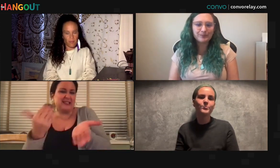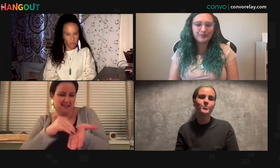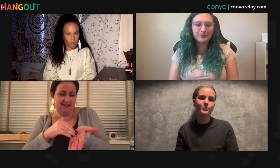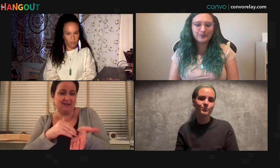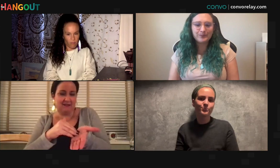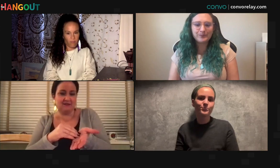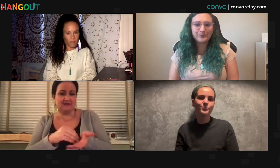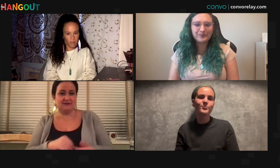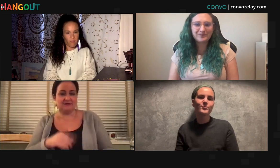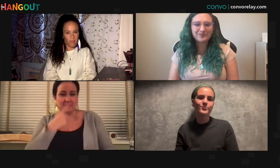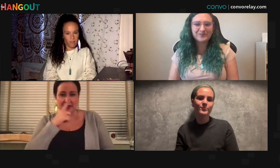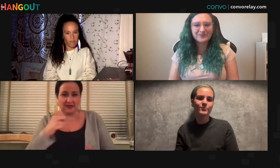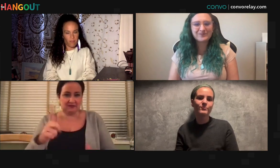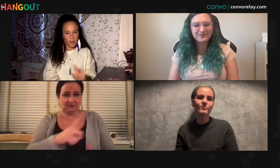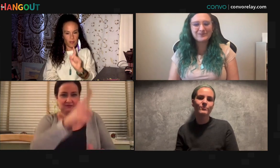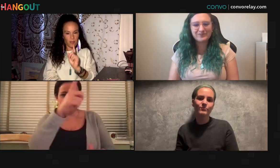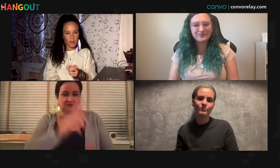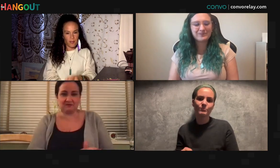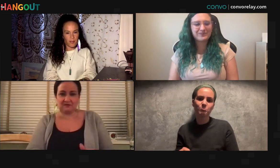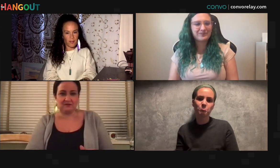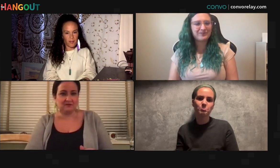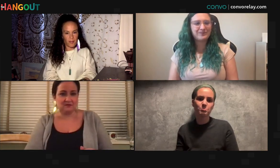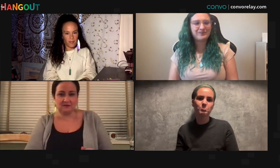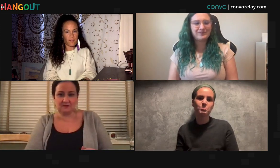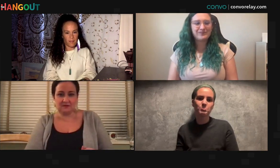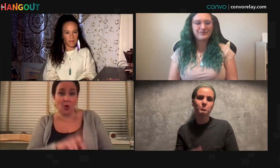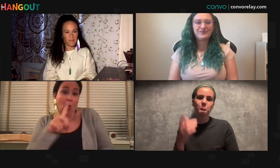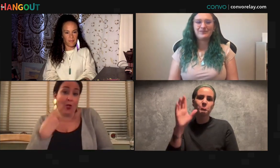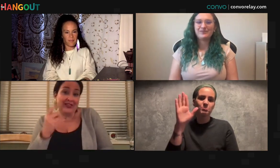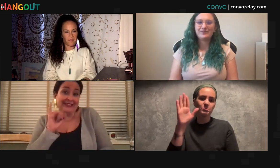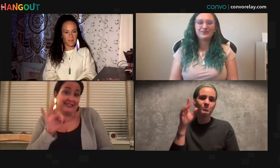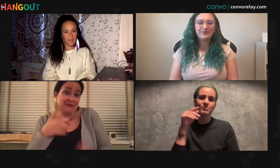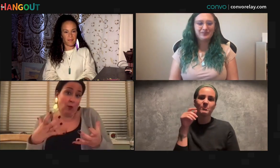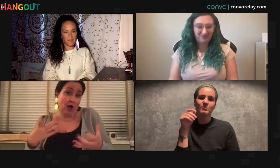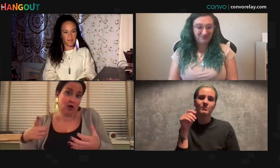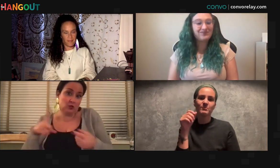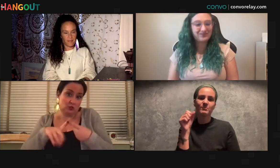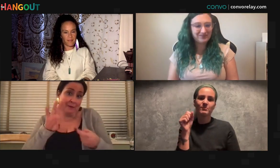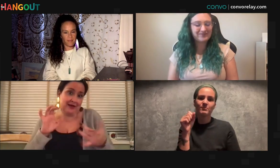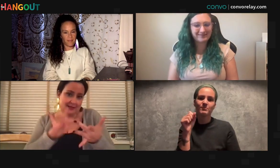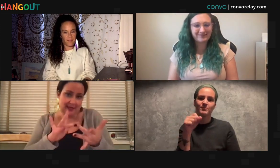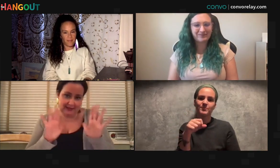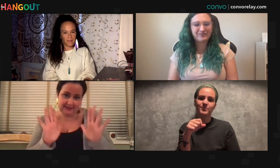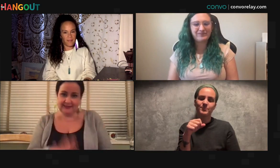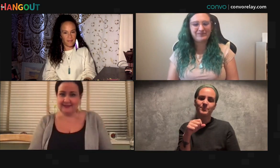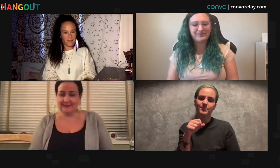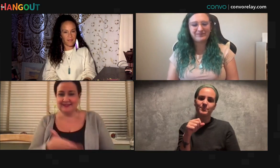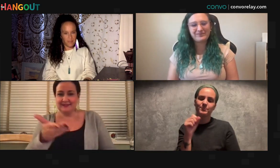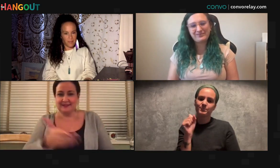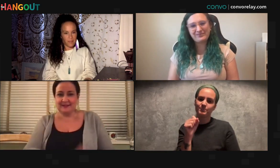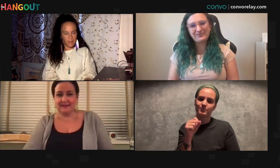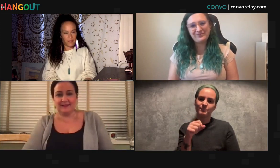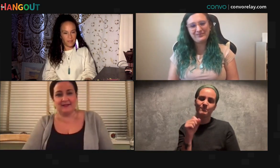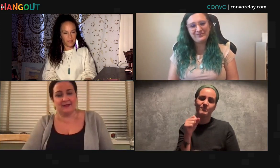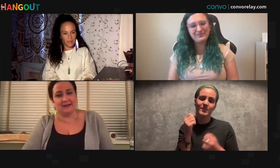talk about their Instagram, Facebook page and introduce how they can get in touch with you. Only if you want to be